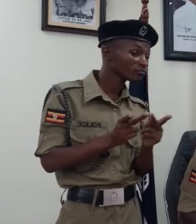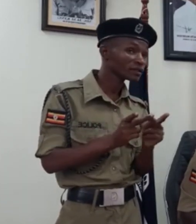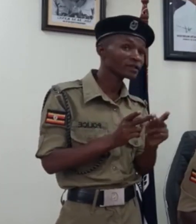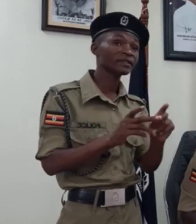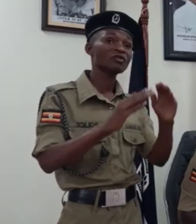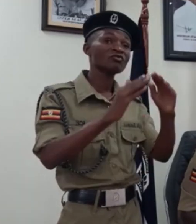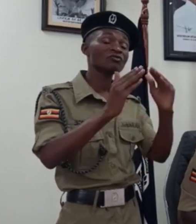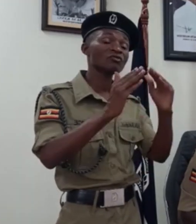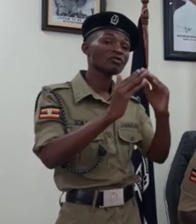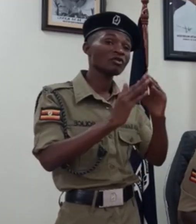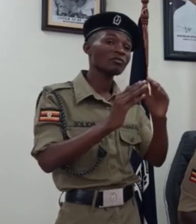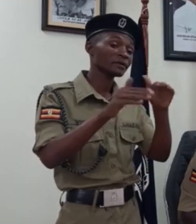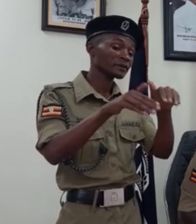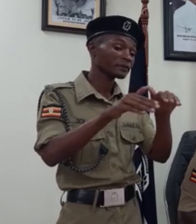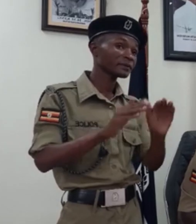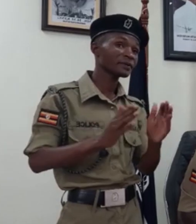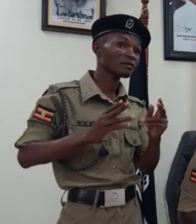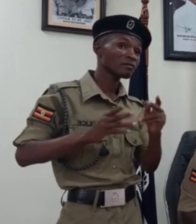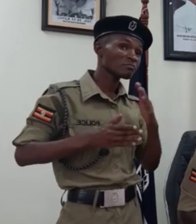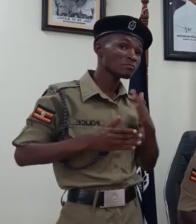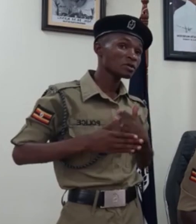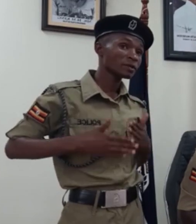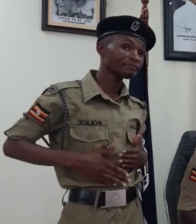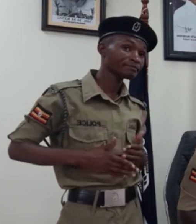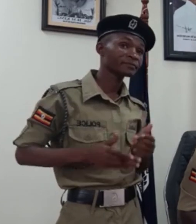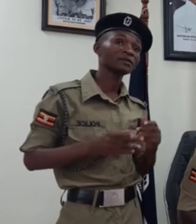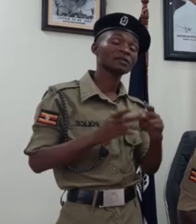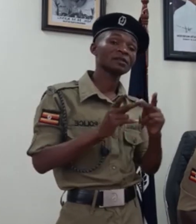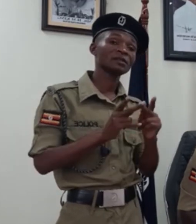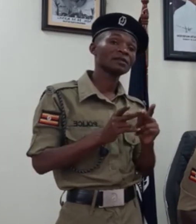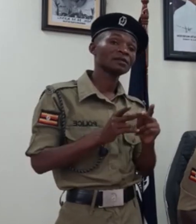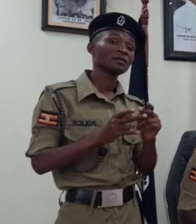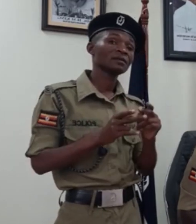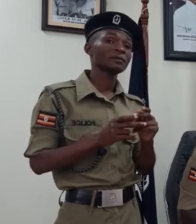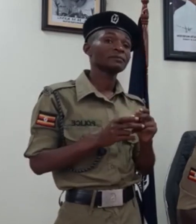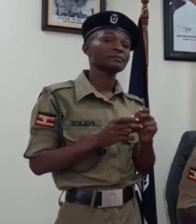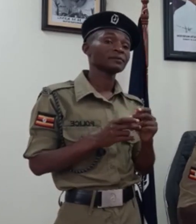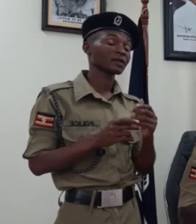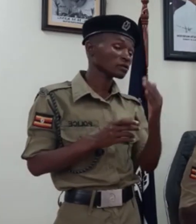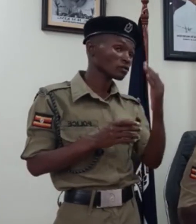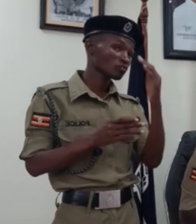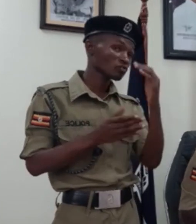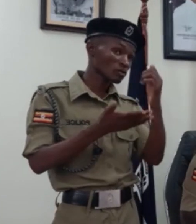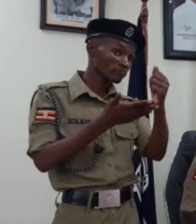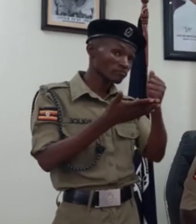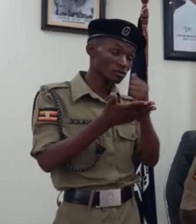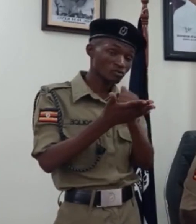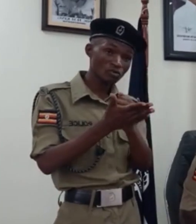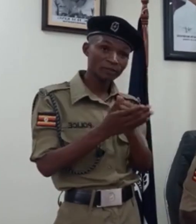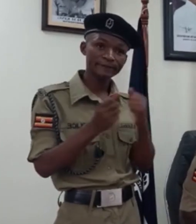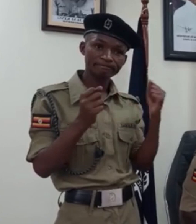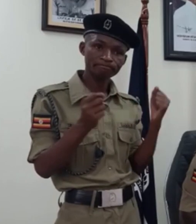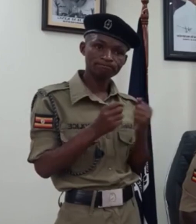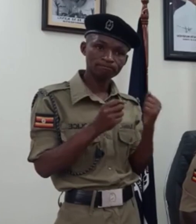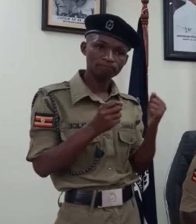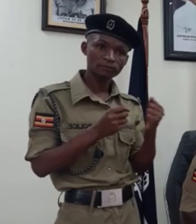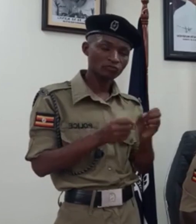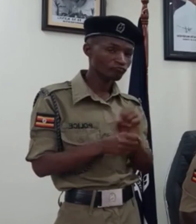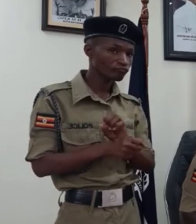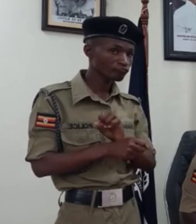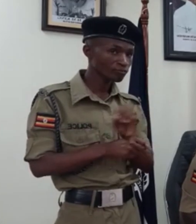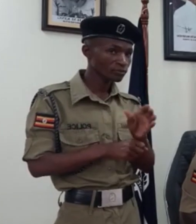ab'enganda abalina enteekateeka ez'okugenda okukungubaga mu maka